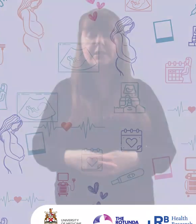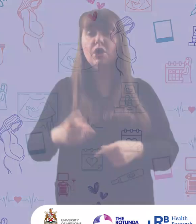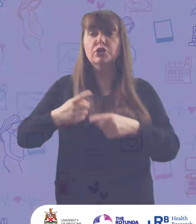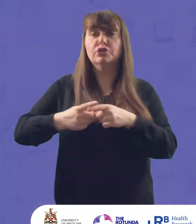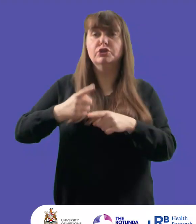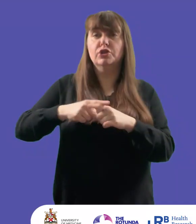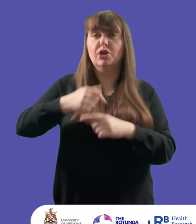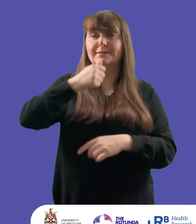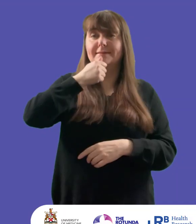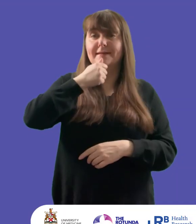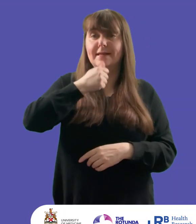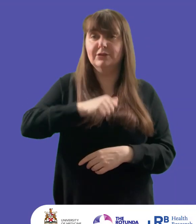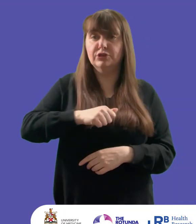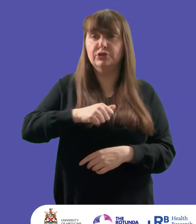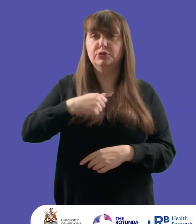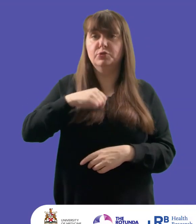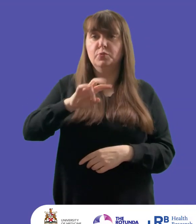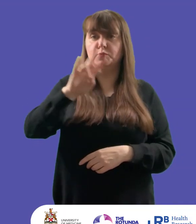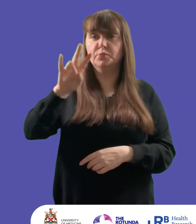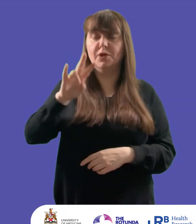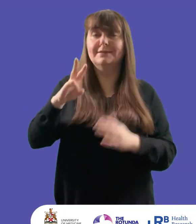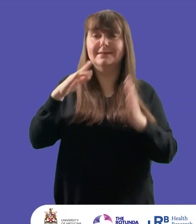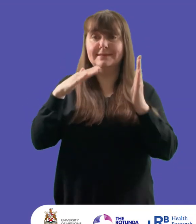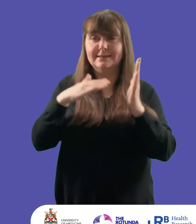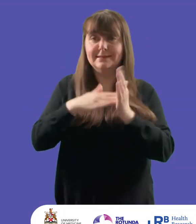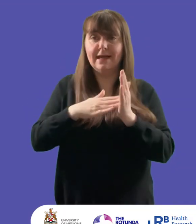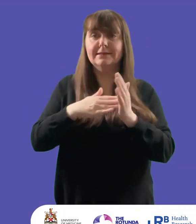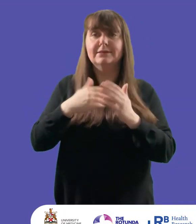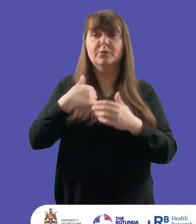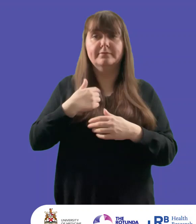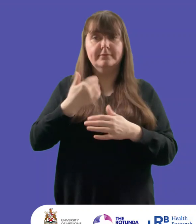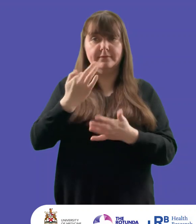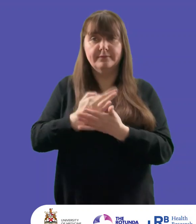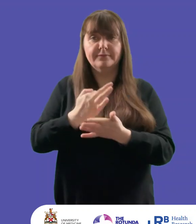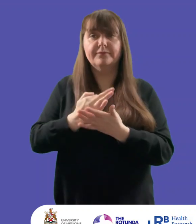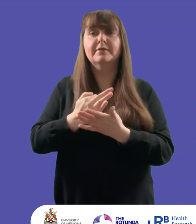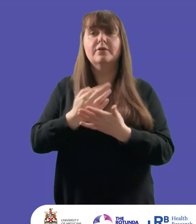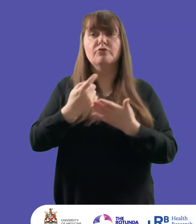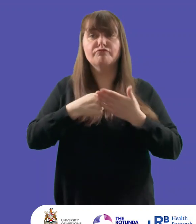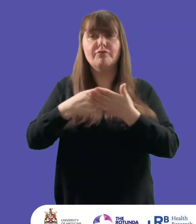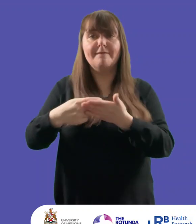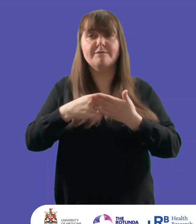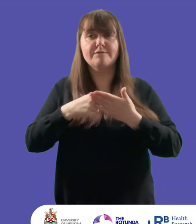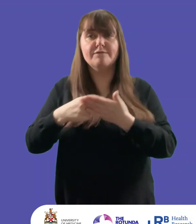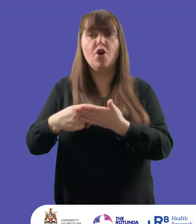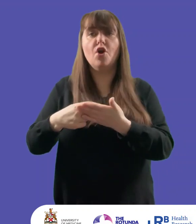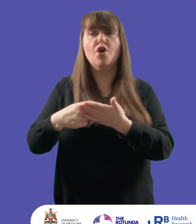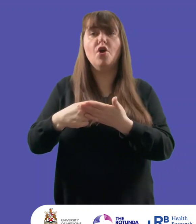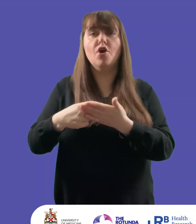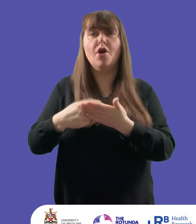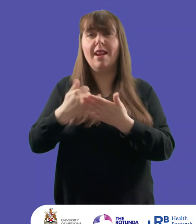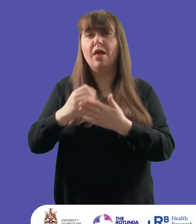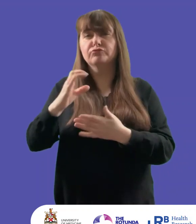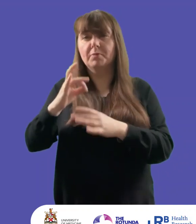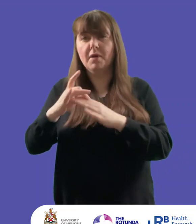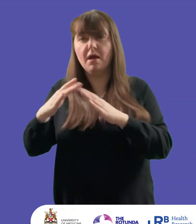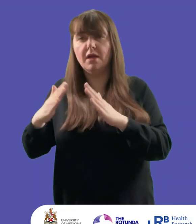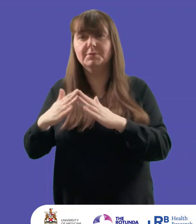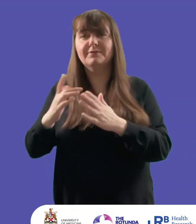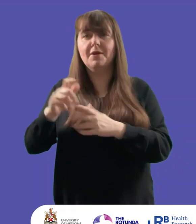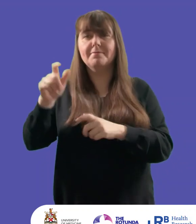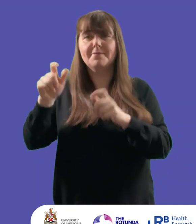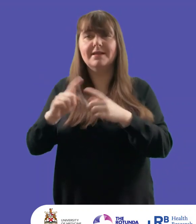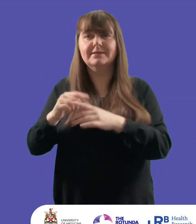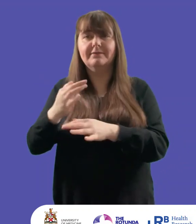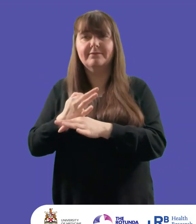So in short, the answer to this question is yes. We frequently will have referrals from the likes of Rotunda Hospital for patients and